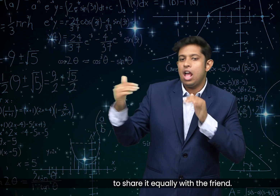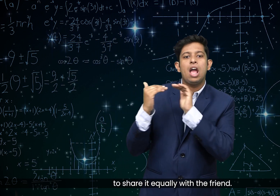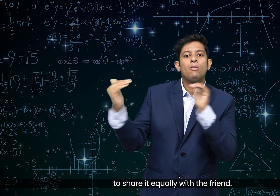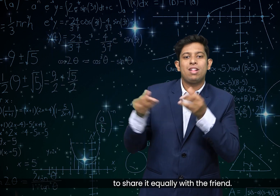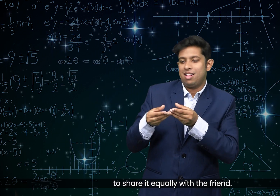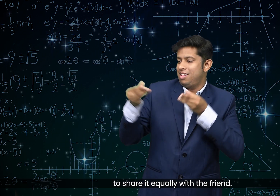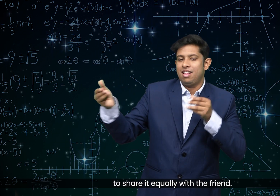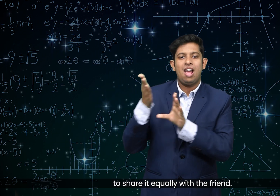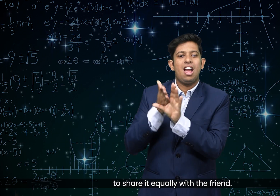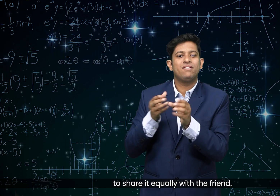it equally with a friend.